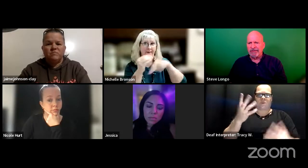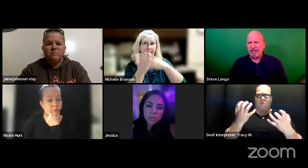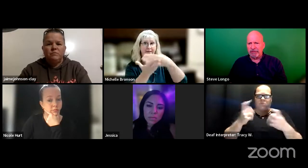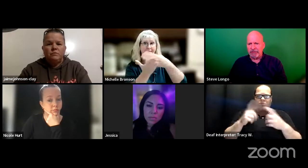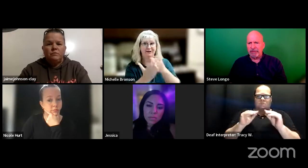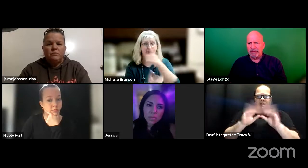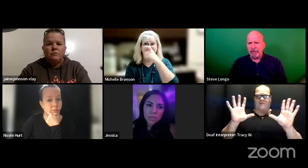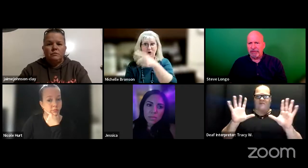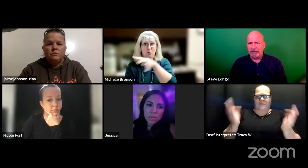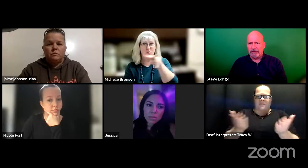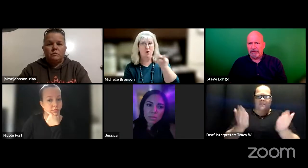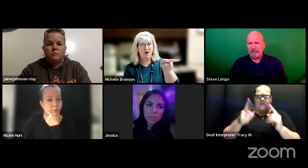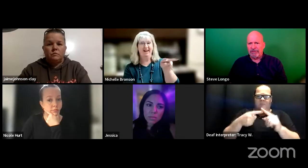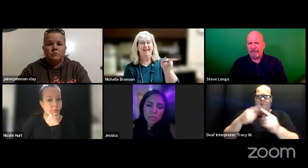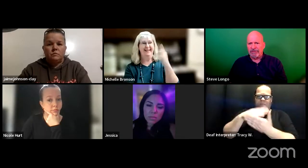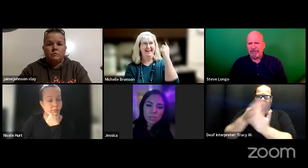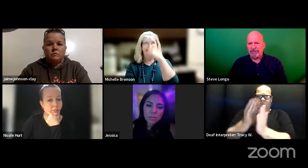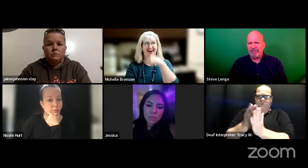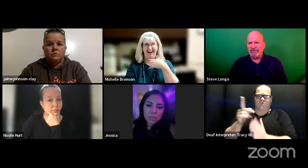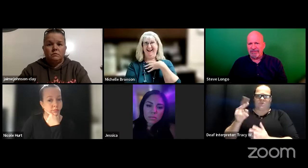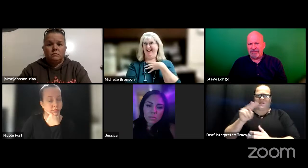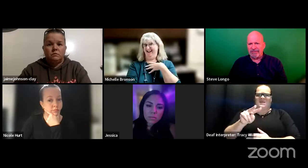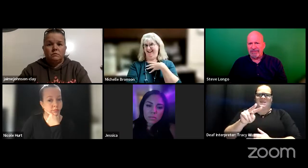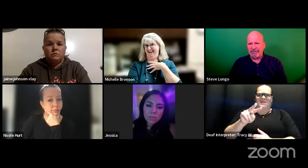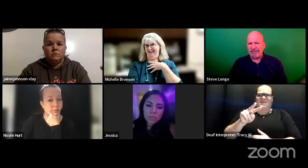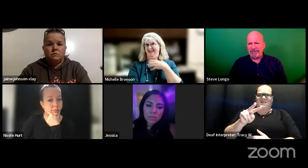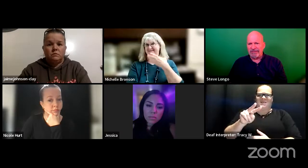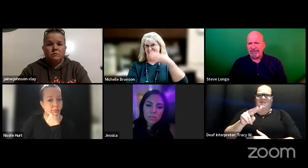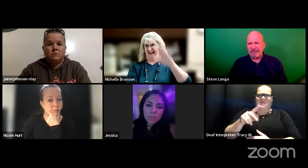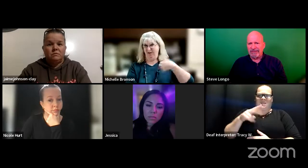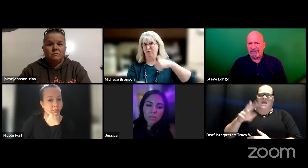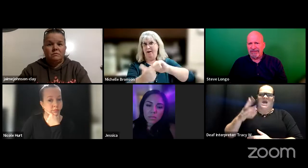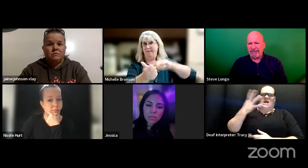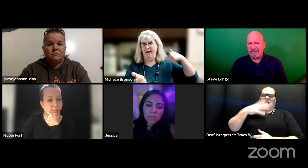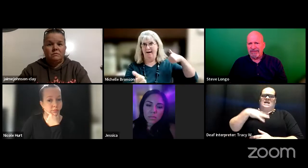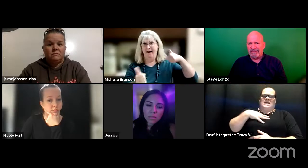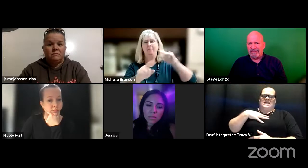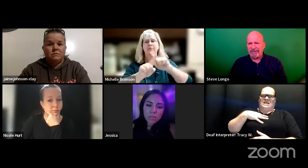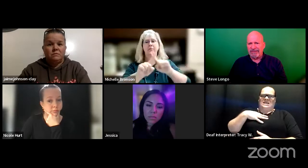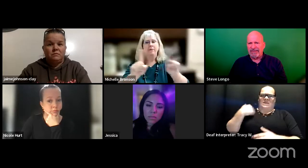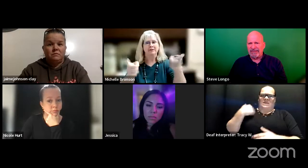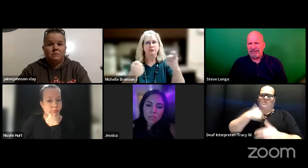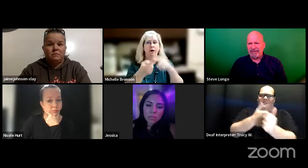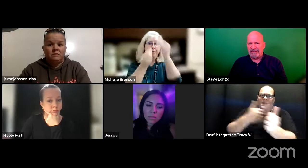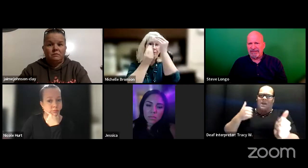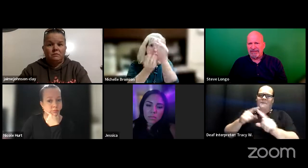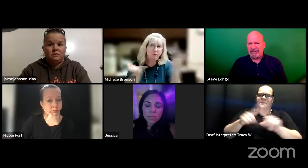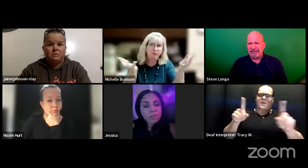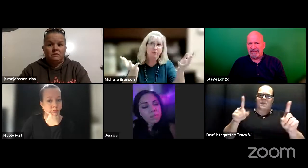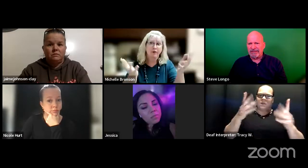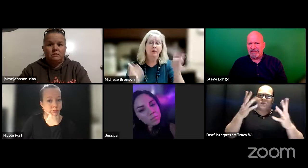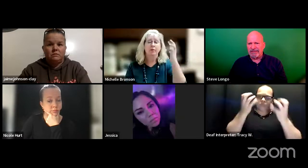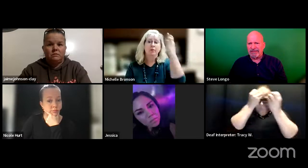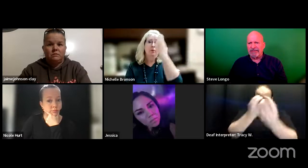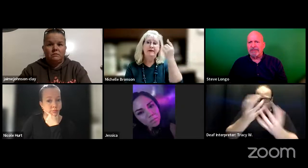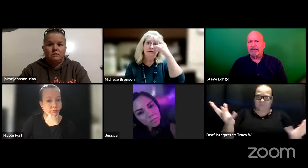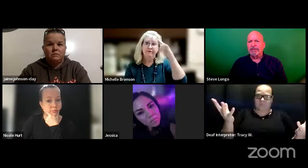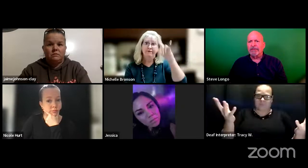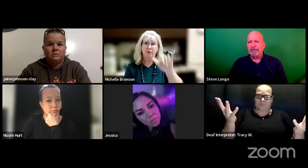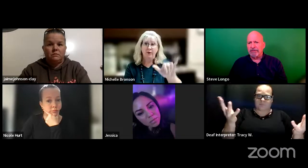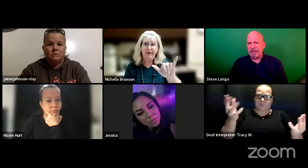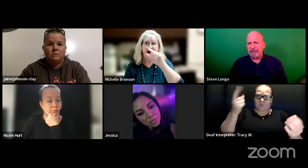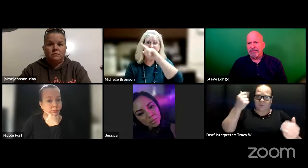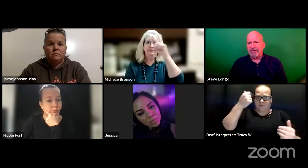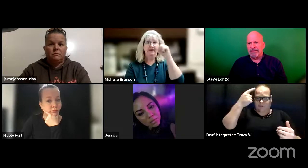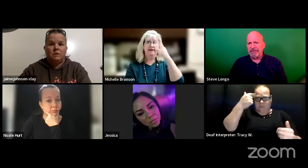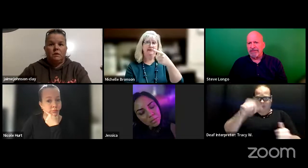And Michelle is saying, I'm just wanting to clarify about the budget, because as you look at it, it may look bad and that we are